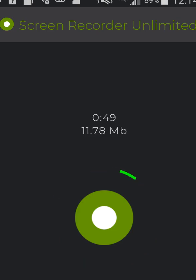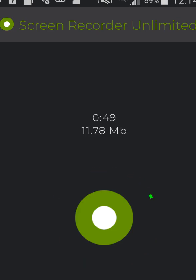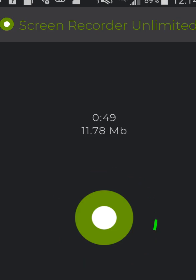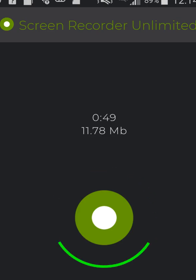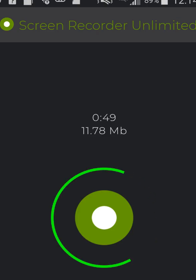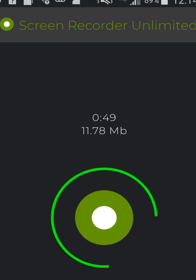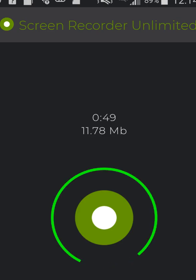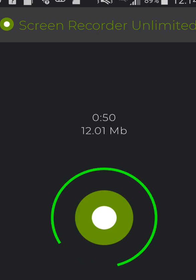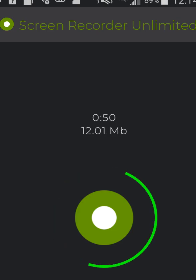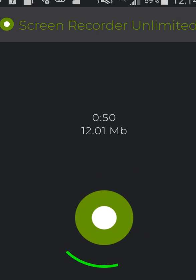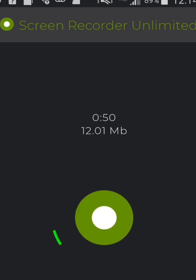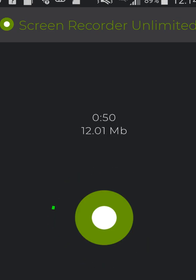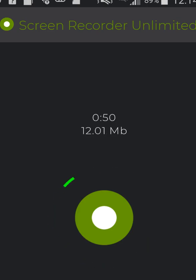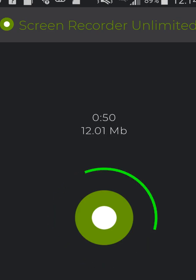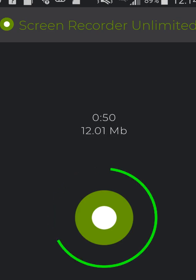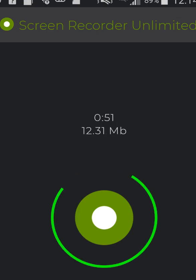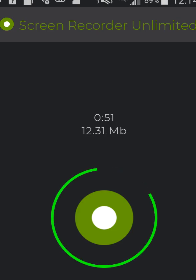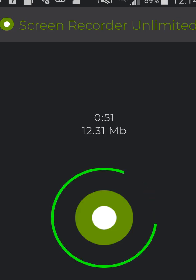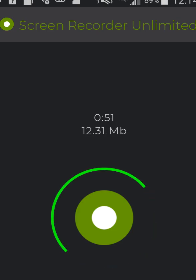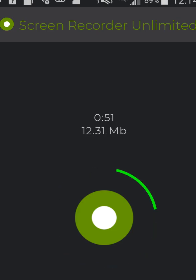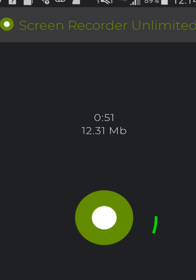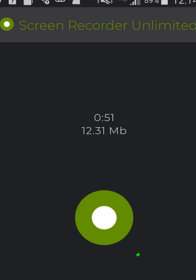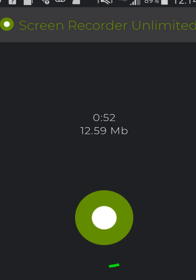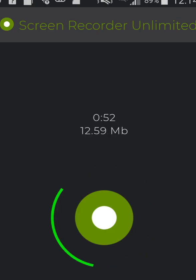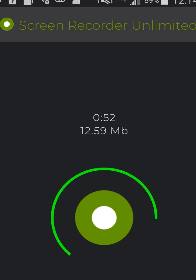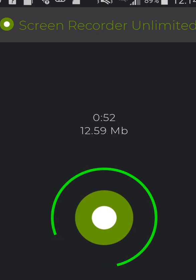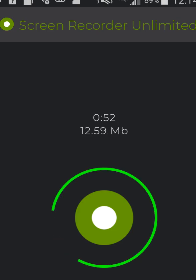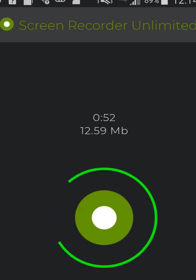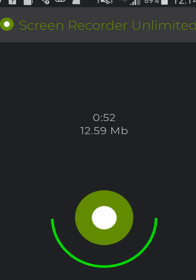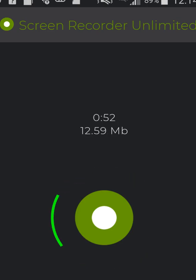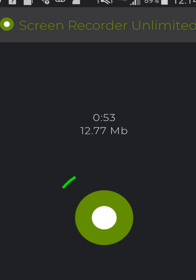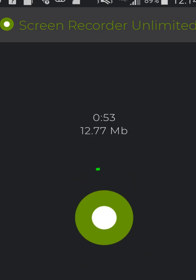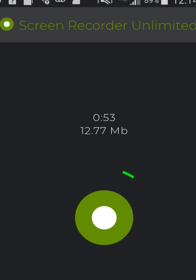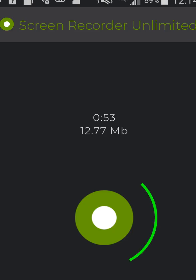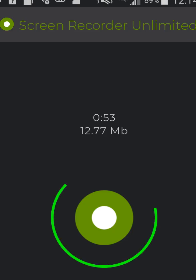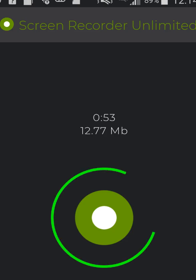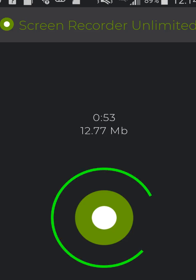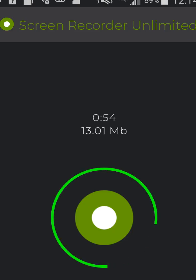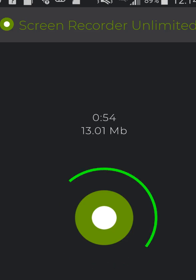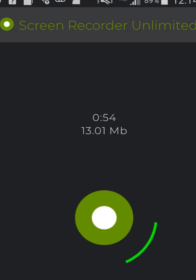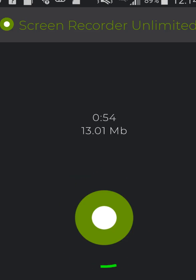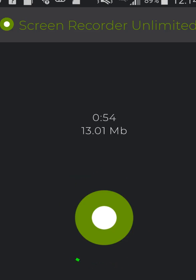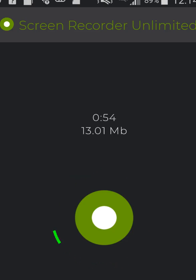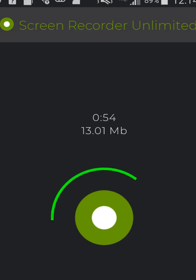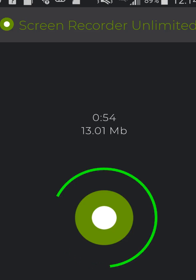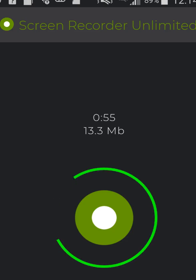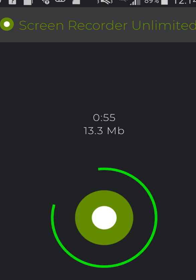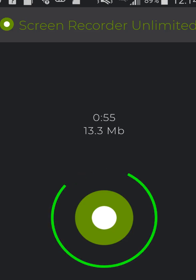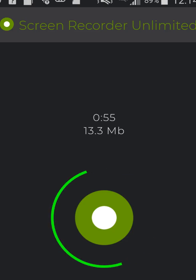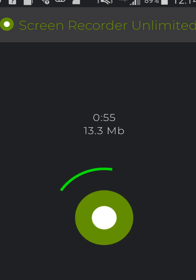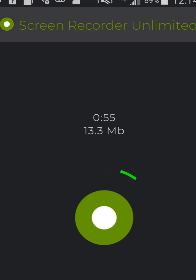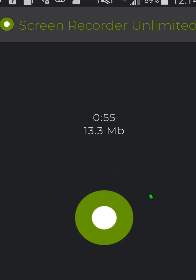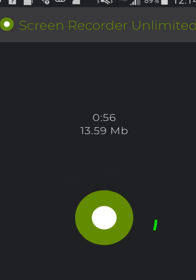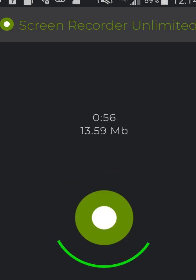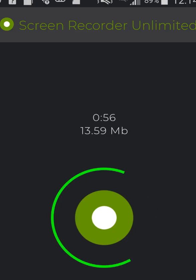find a way like using it in